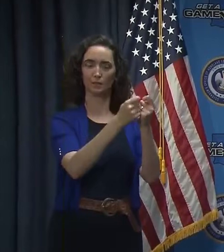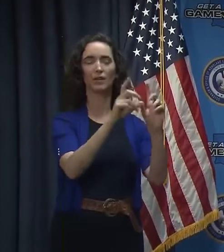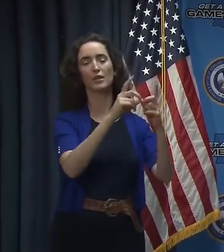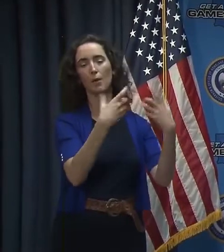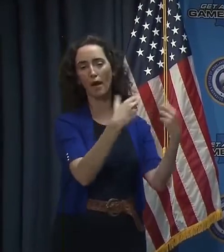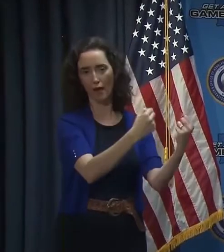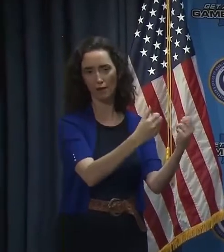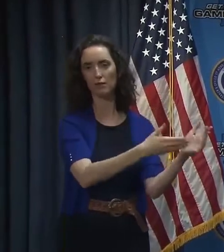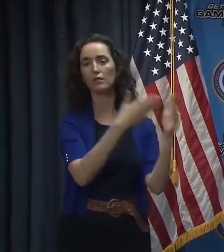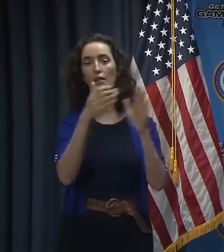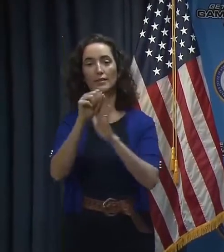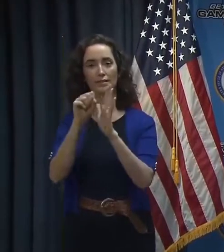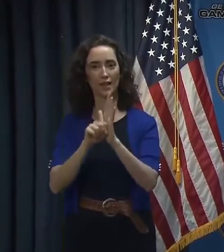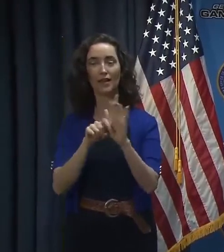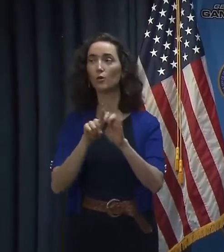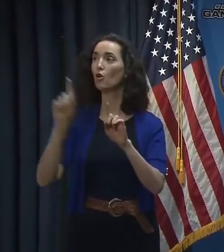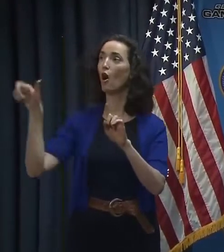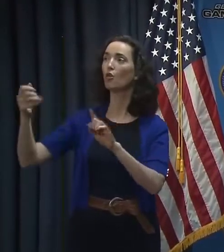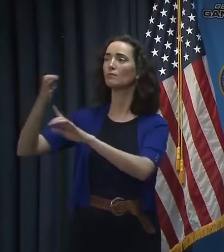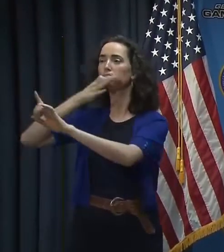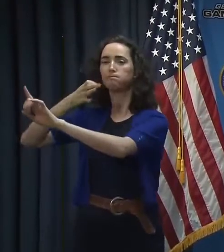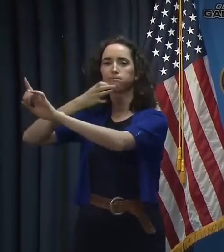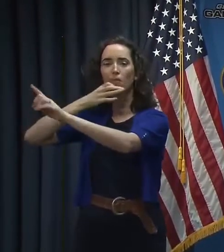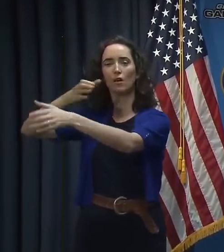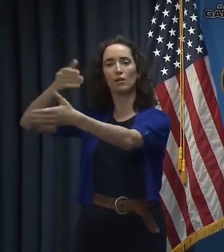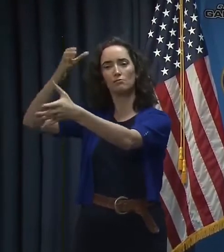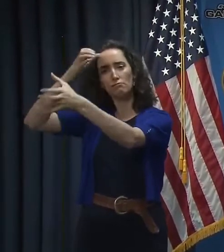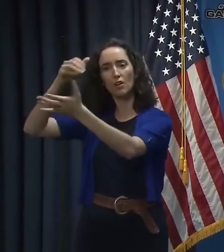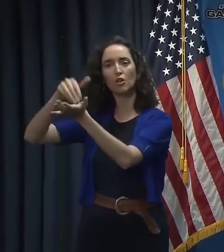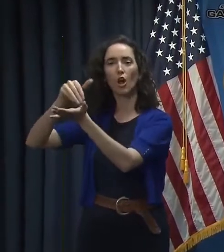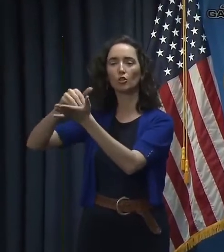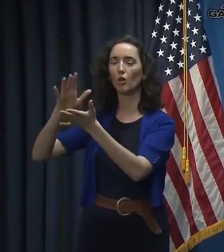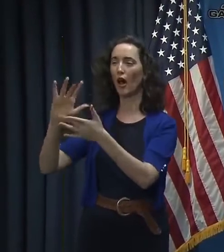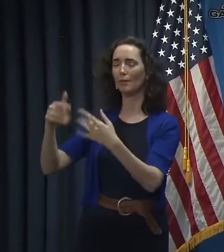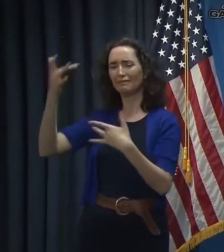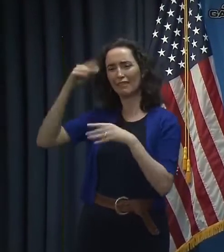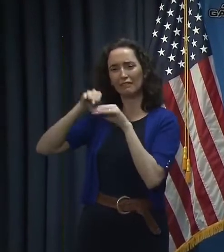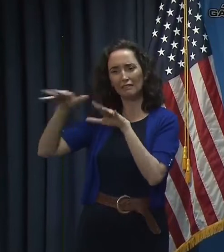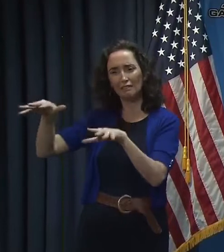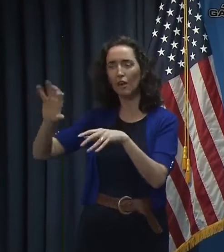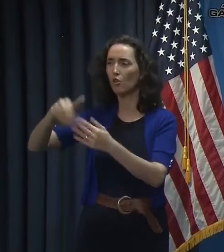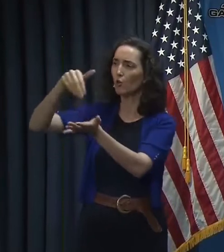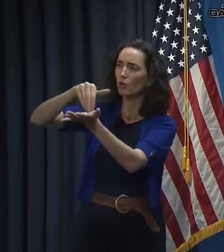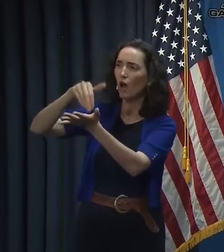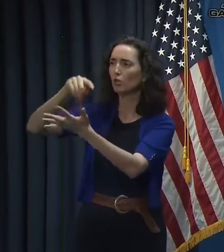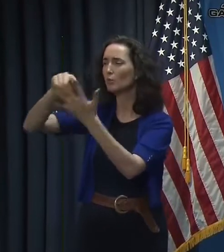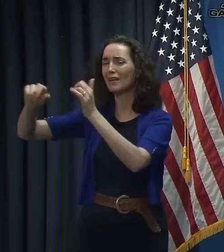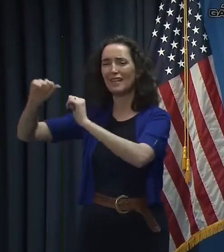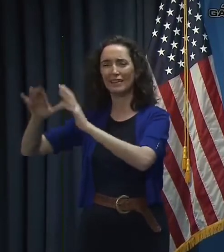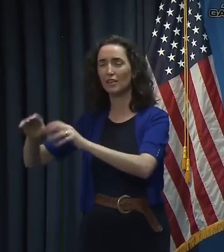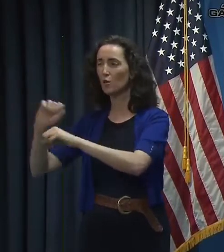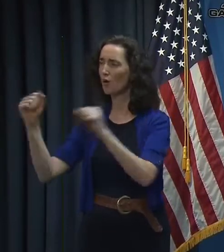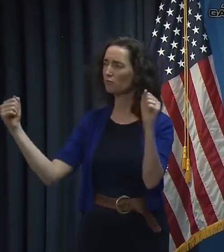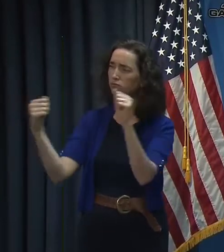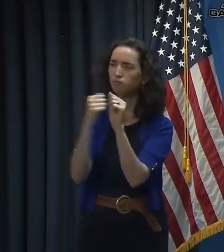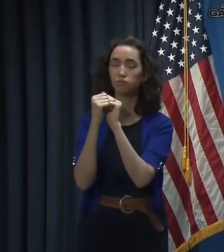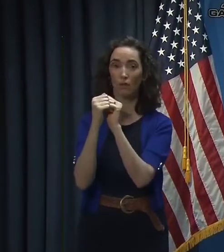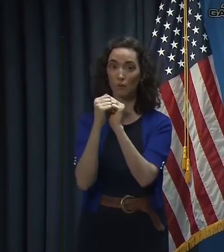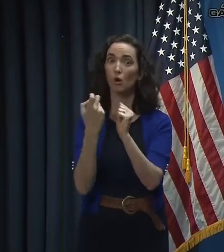external experts, epidemiologists, scientists, doctors, really since the beginning, but most recently focused